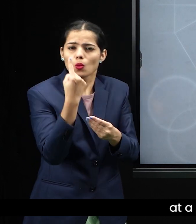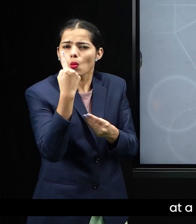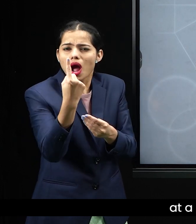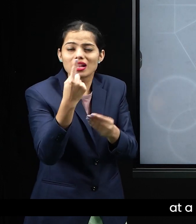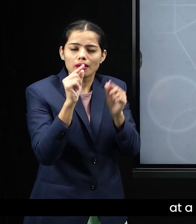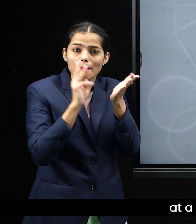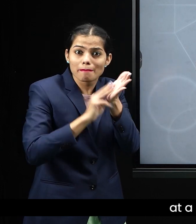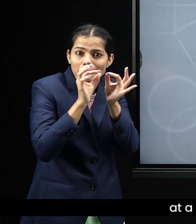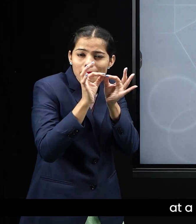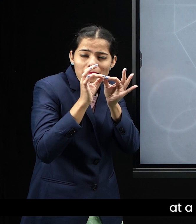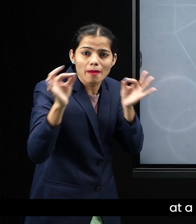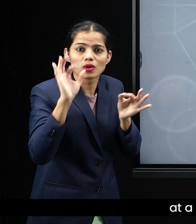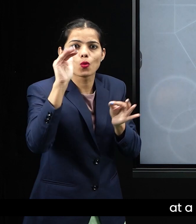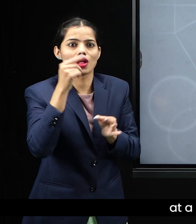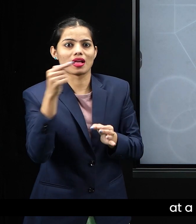unit distance and call it.